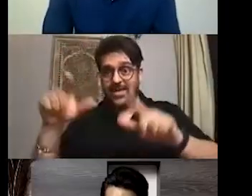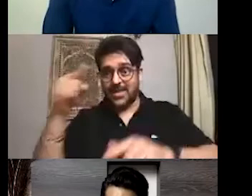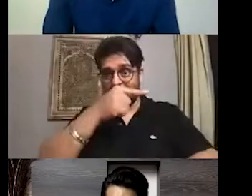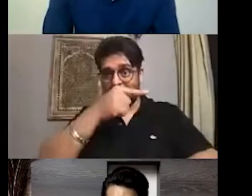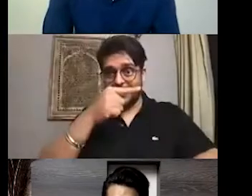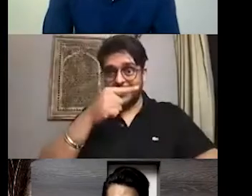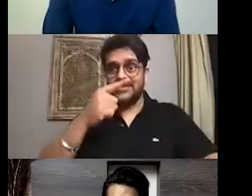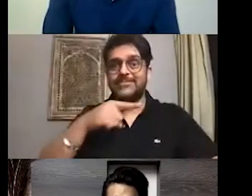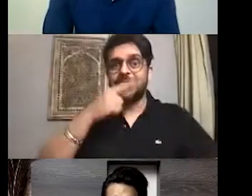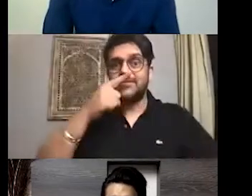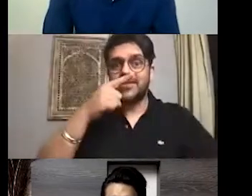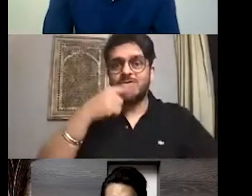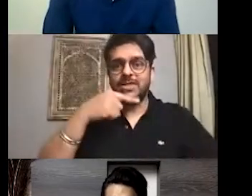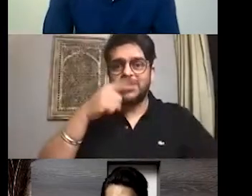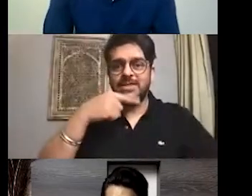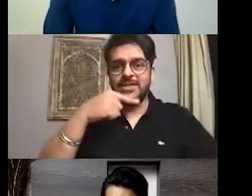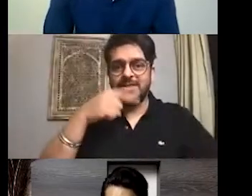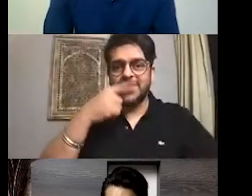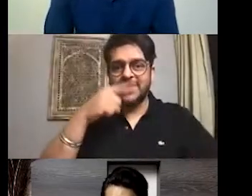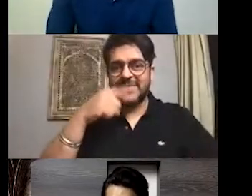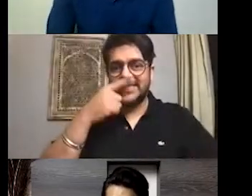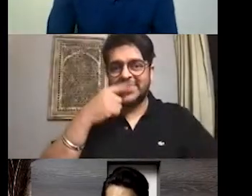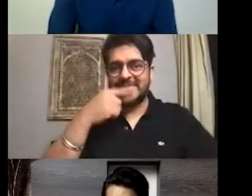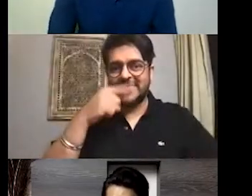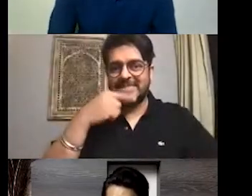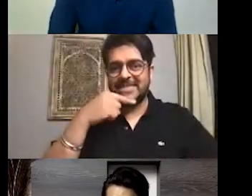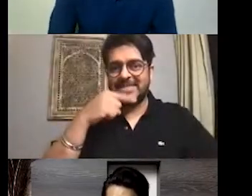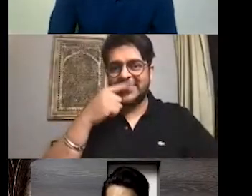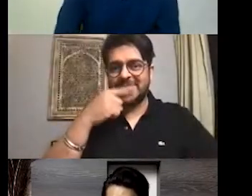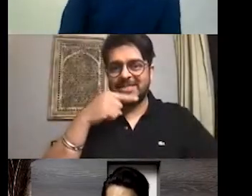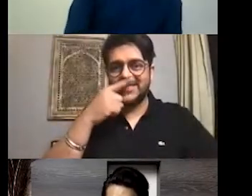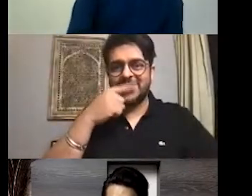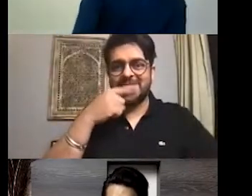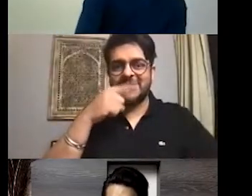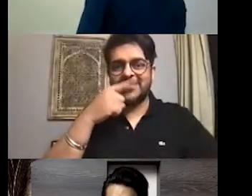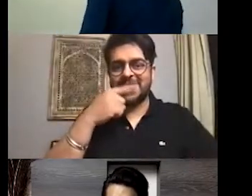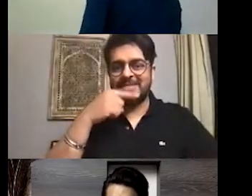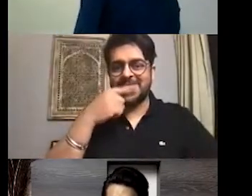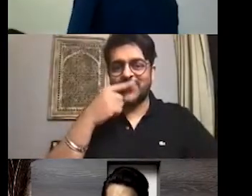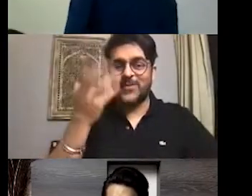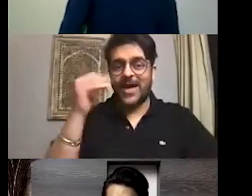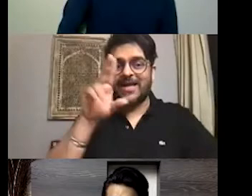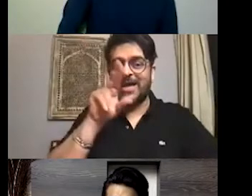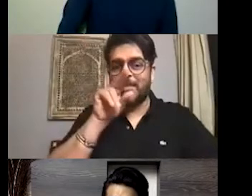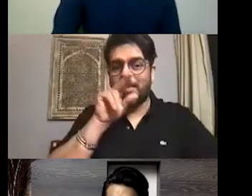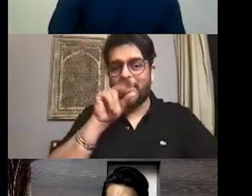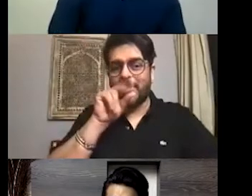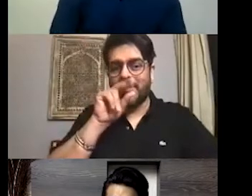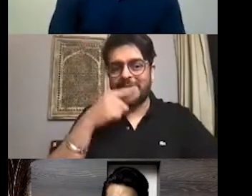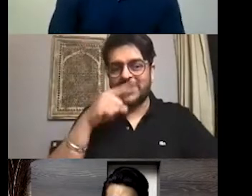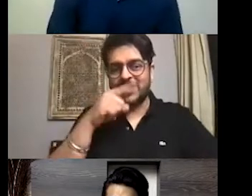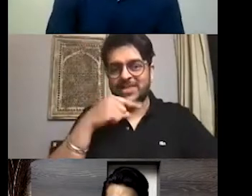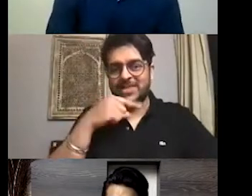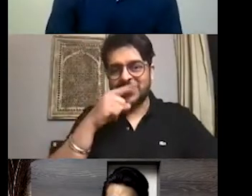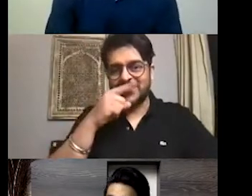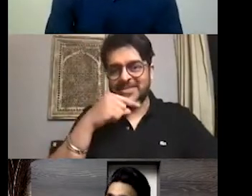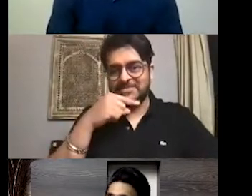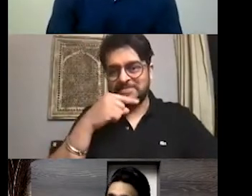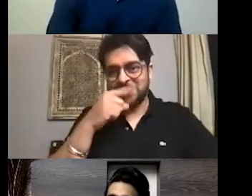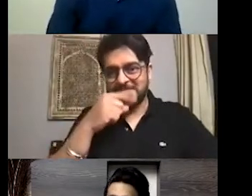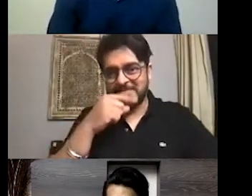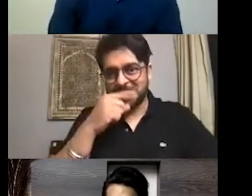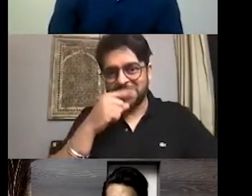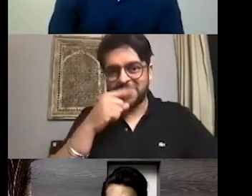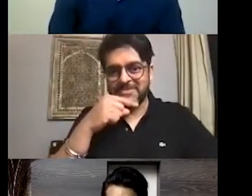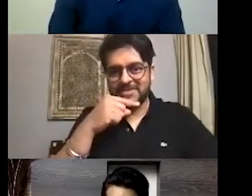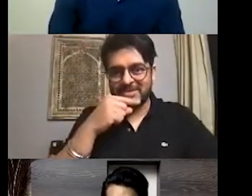So in American Sign Language, for hearing, the sign is this. Why? Because they speak. So